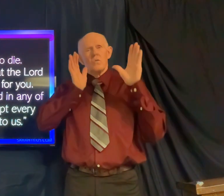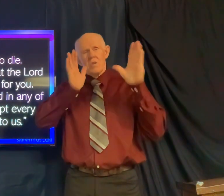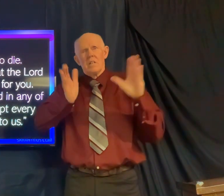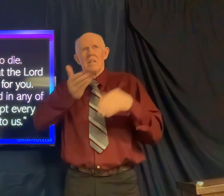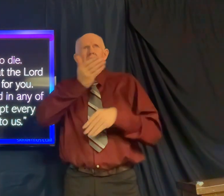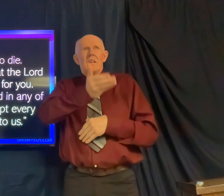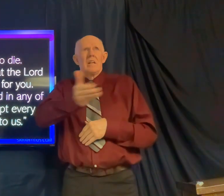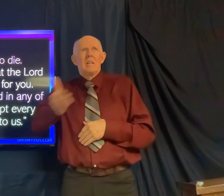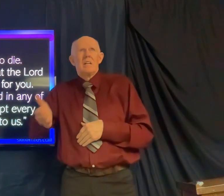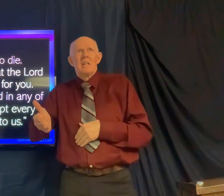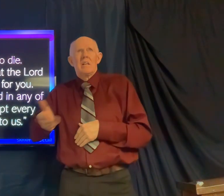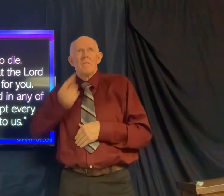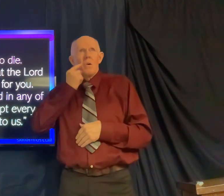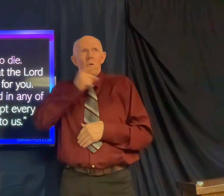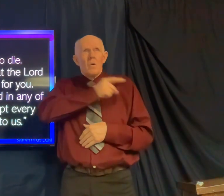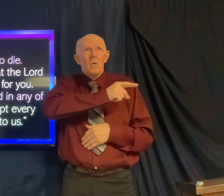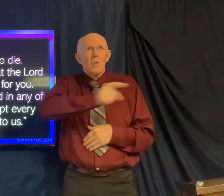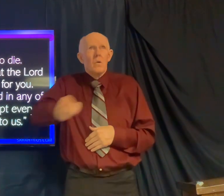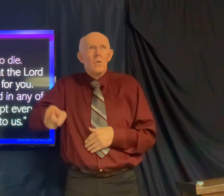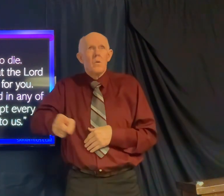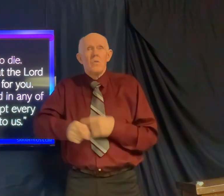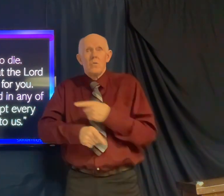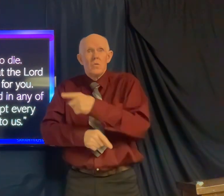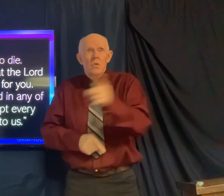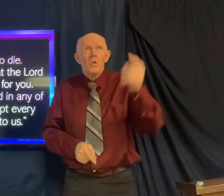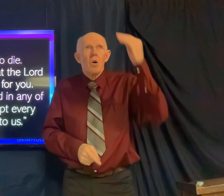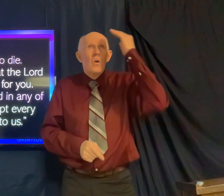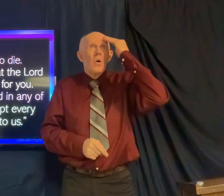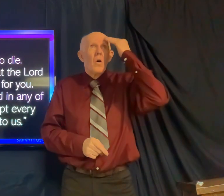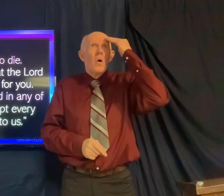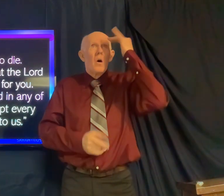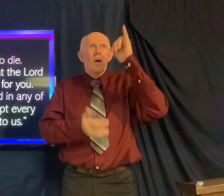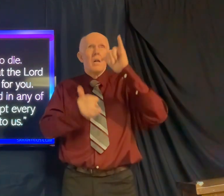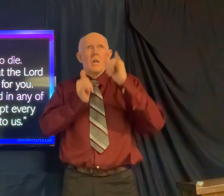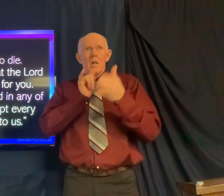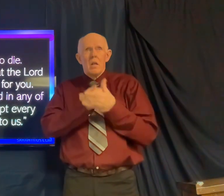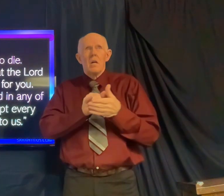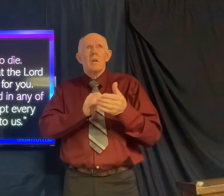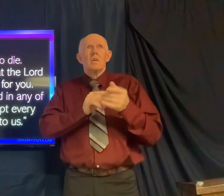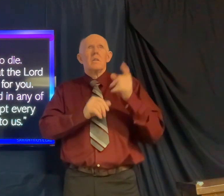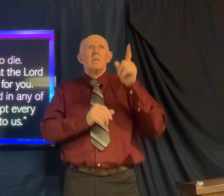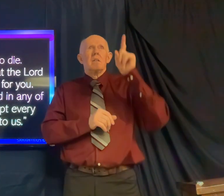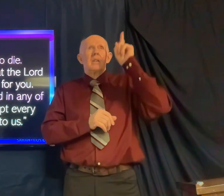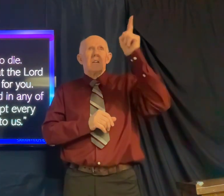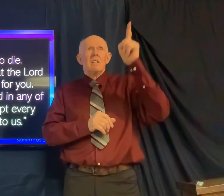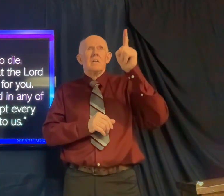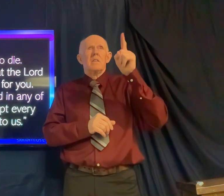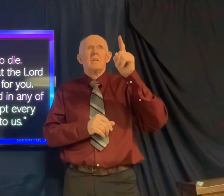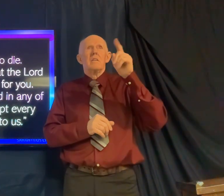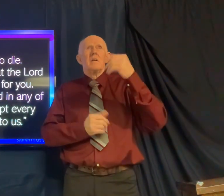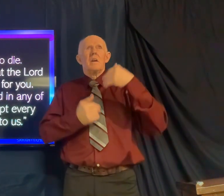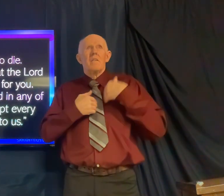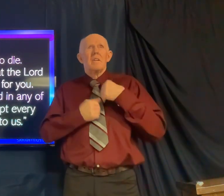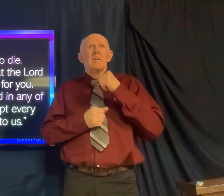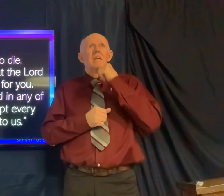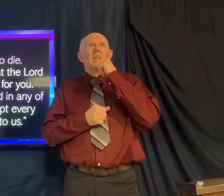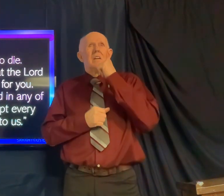many great things for you. You know that he has